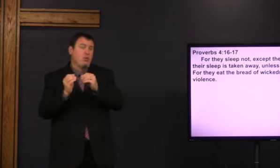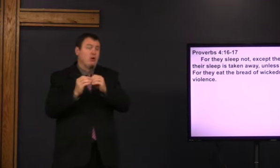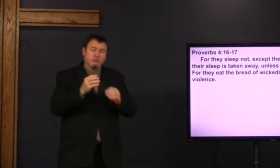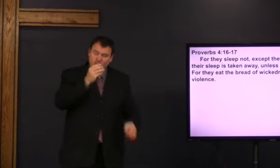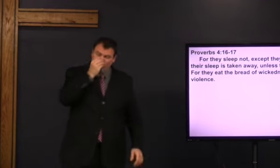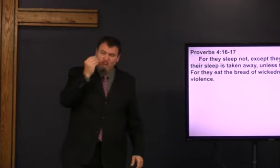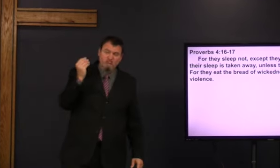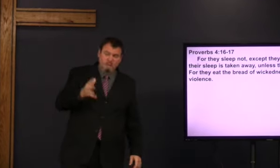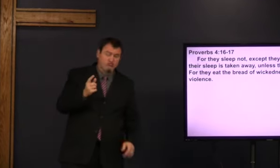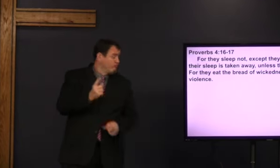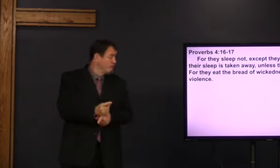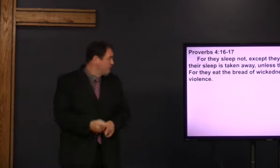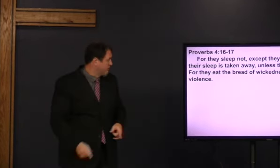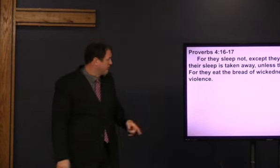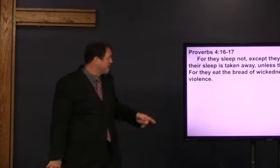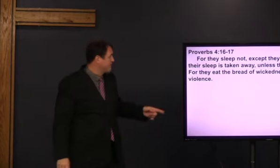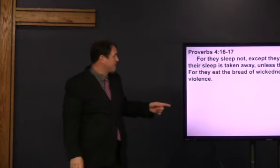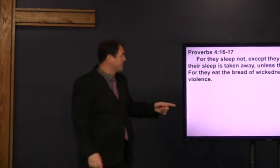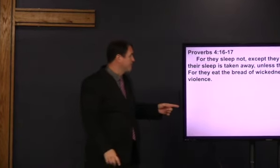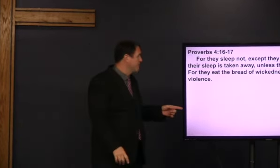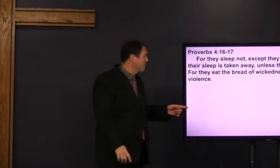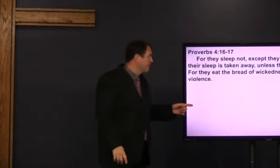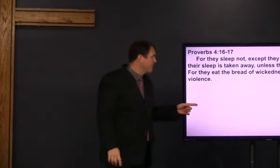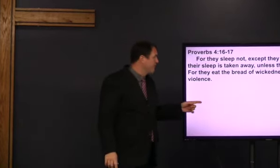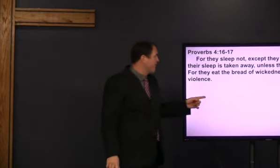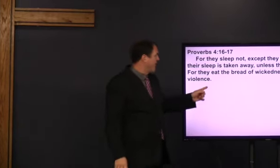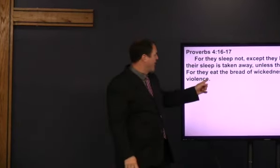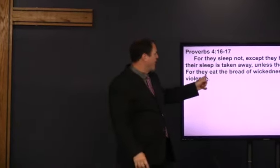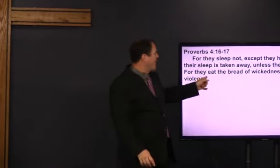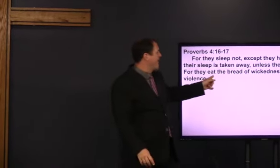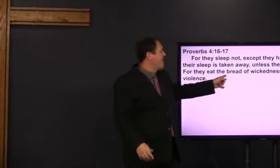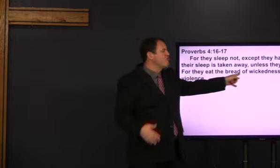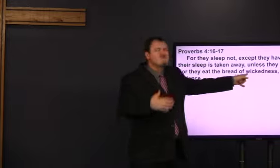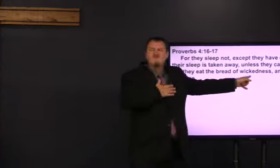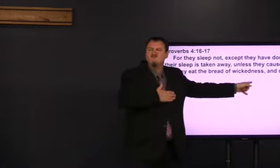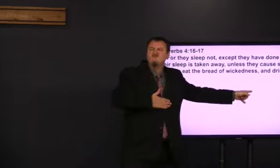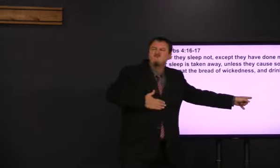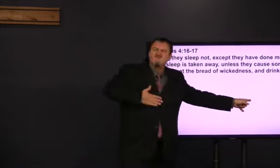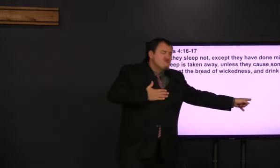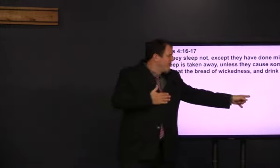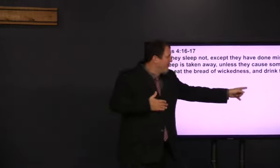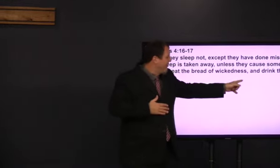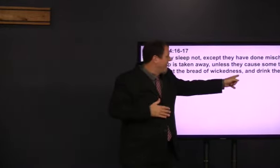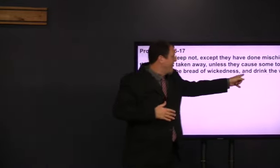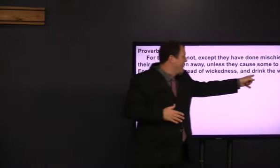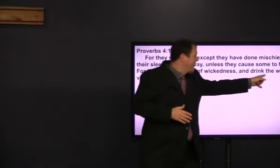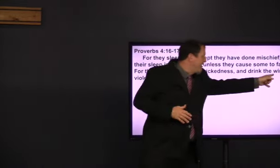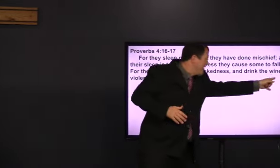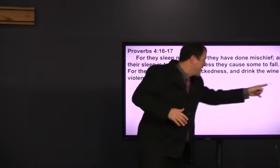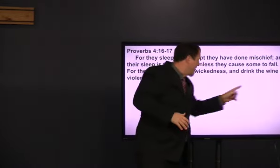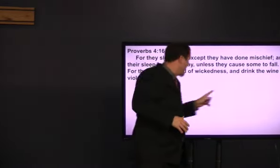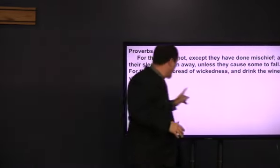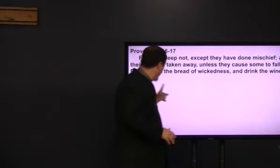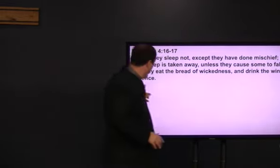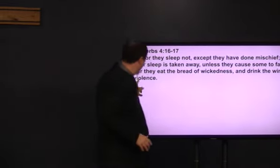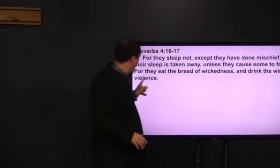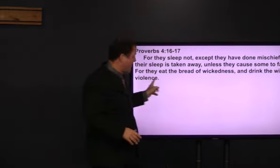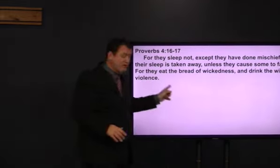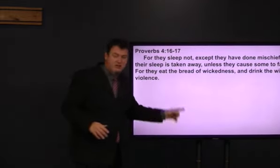that more and more people don't care about waiting until dark. But they eat the bread of